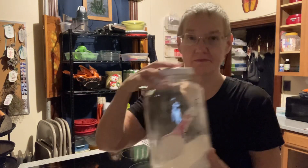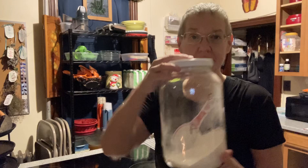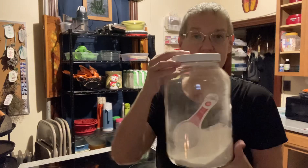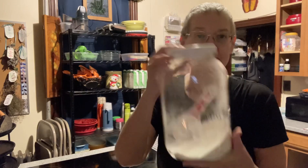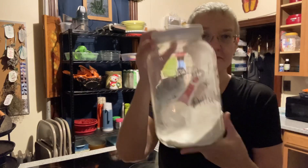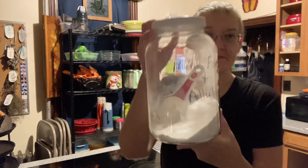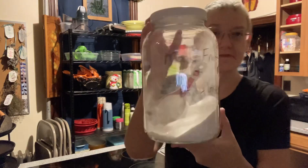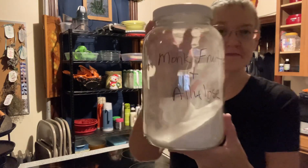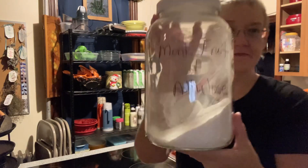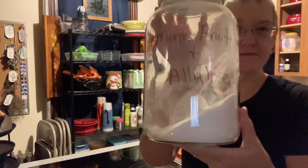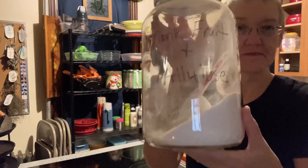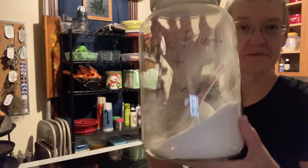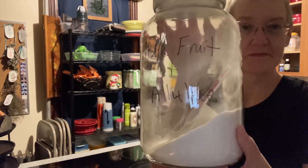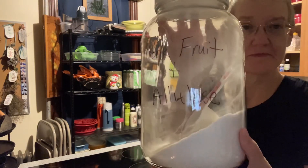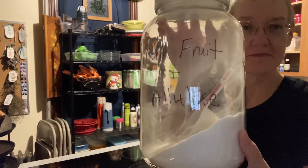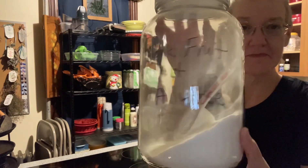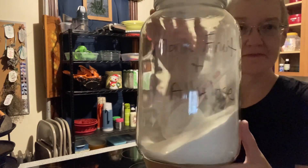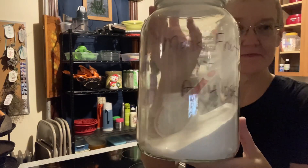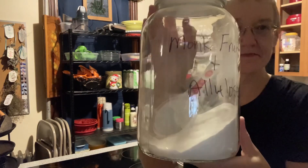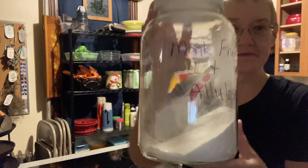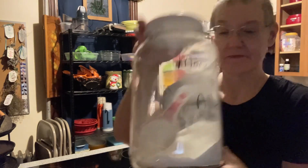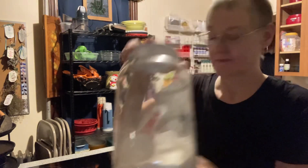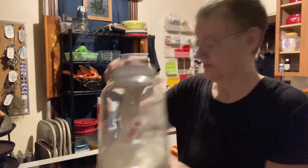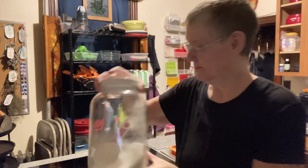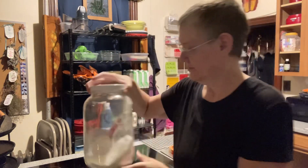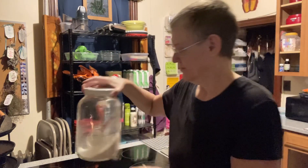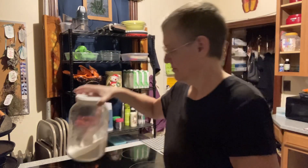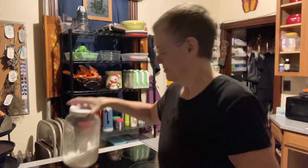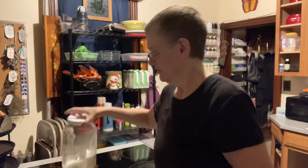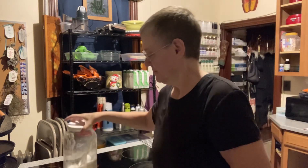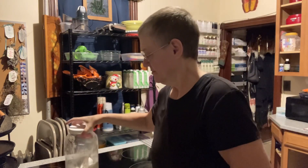used this monk fruit plus allulose granule.